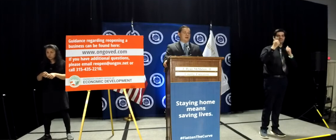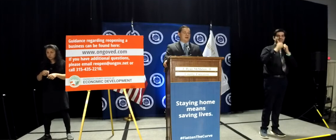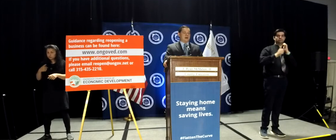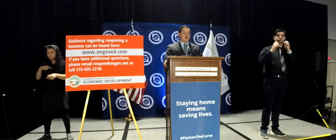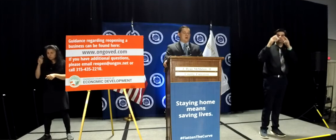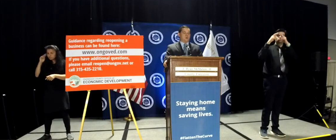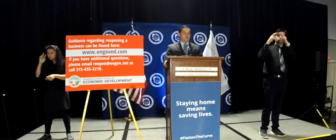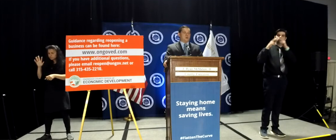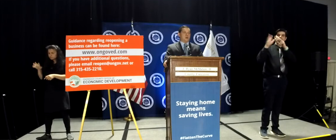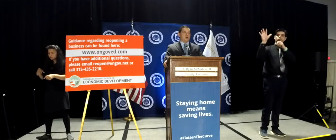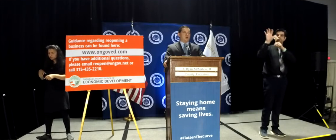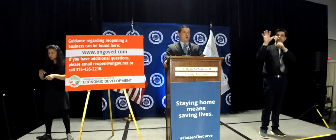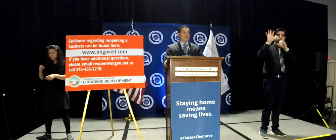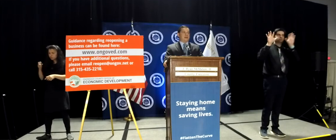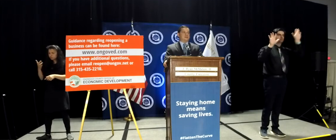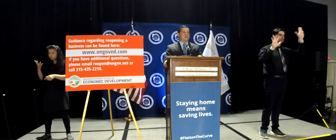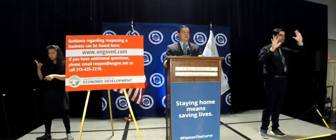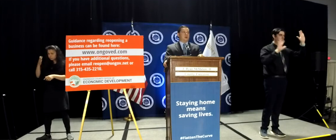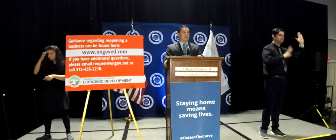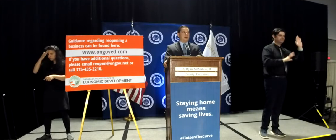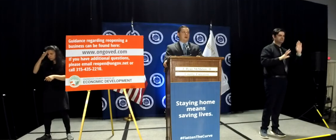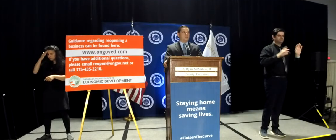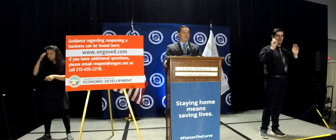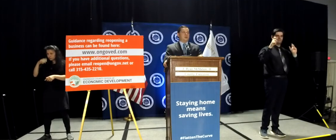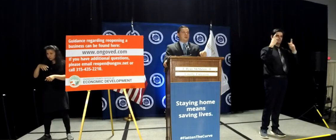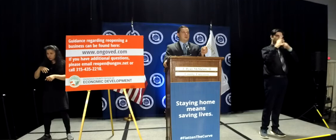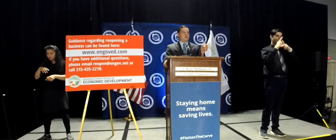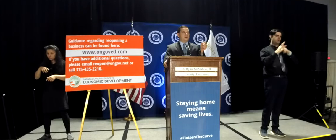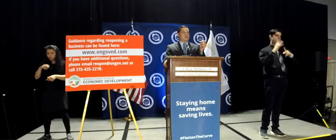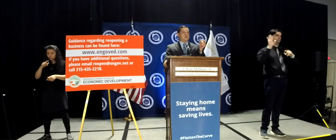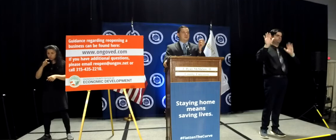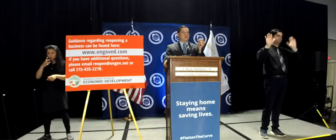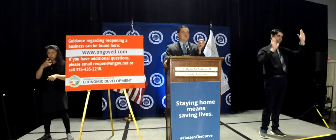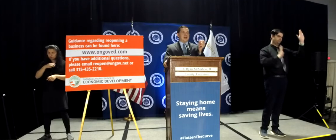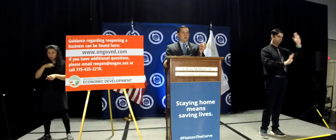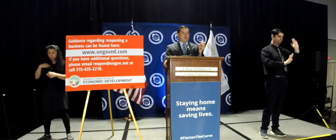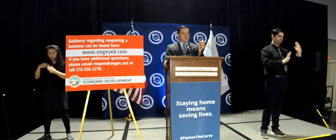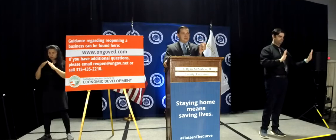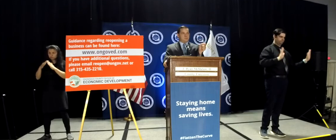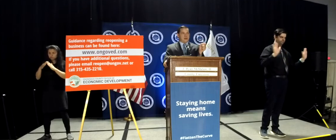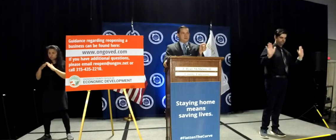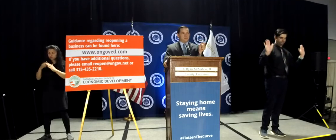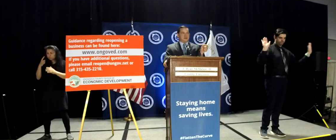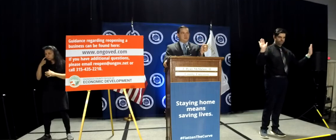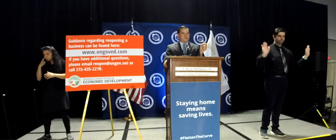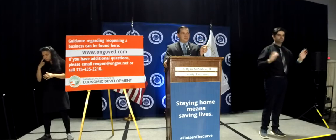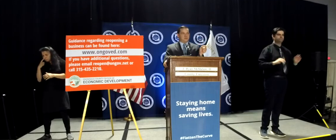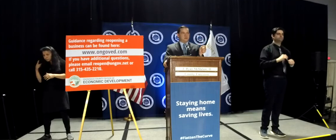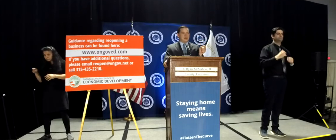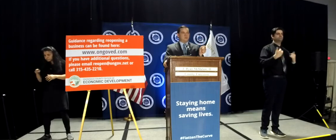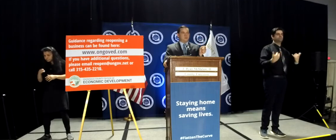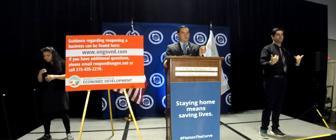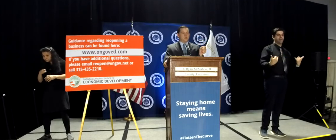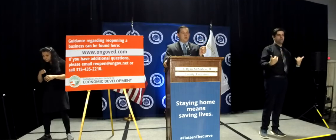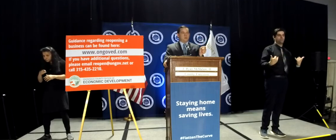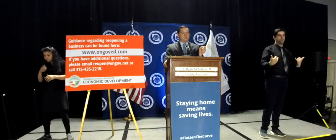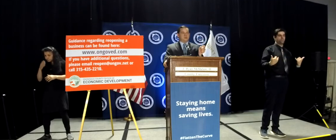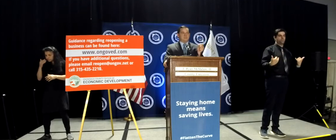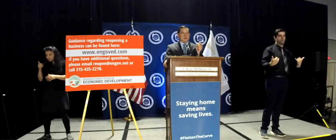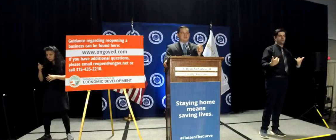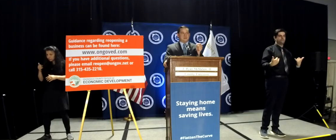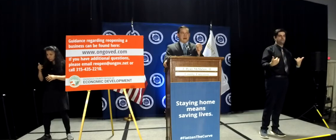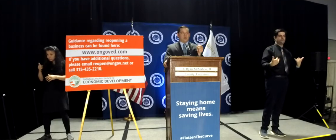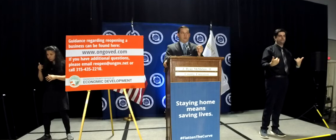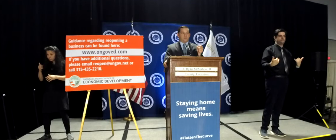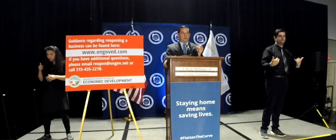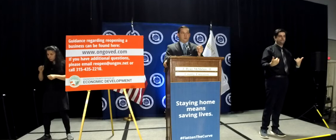And right now, in our COVID-19 public health, there's the virus, the impact of the virus physically on people, but